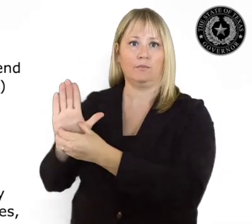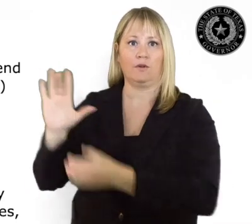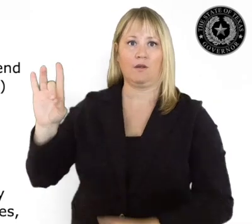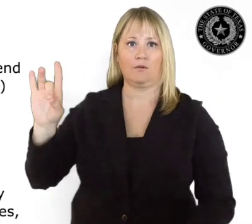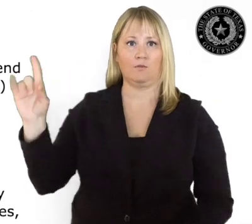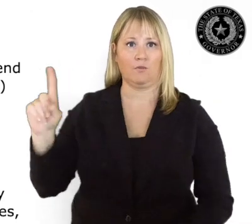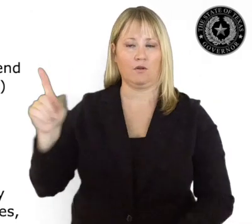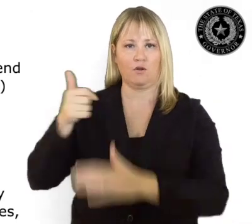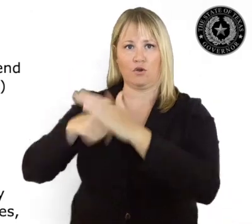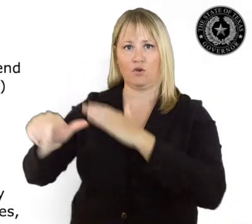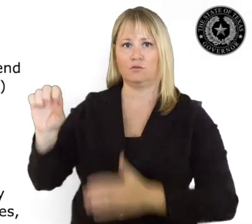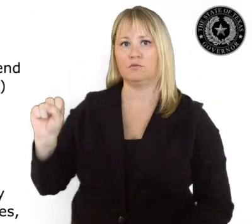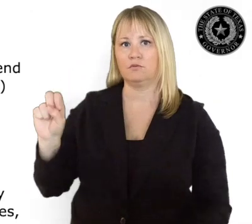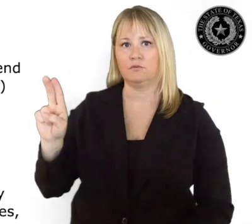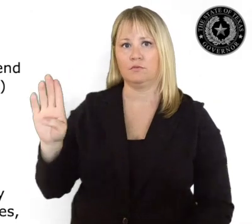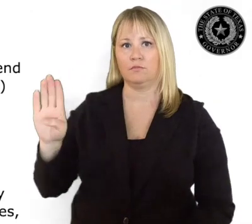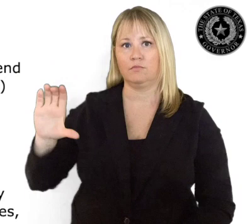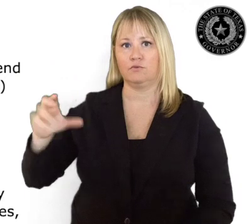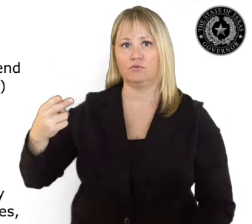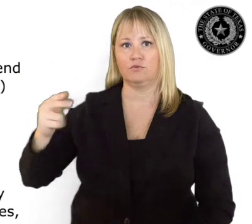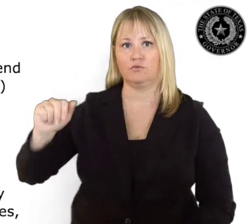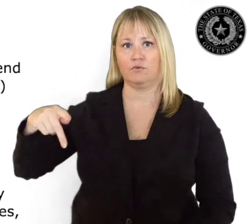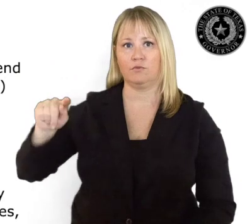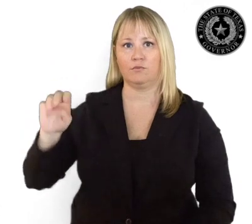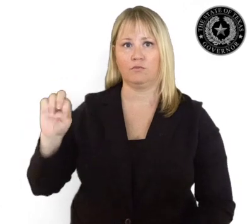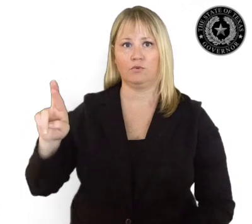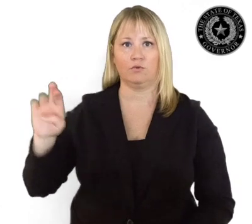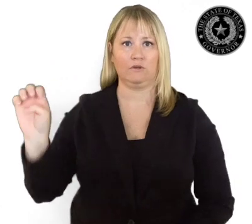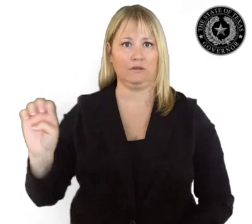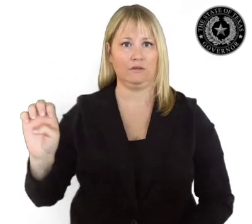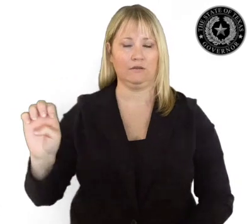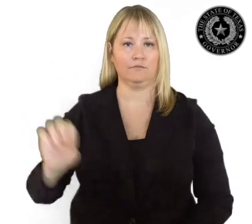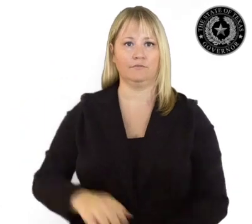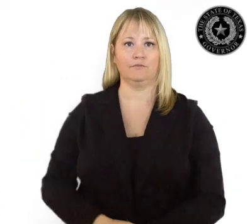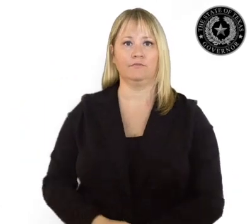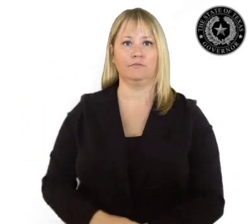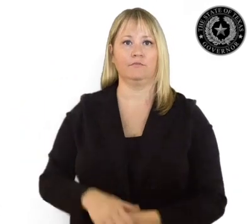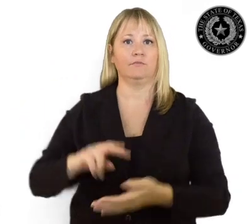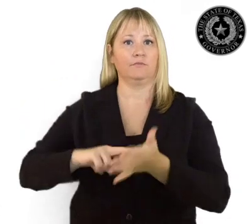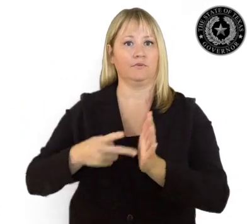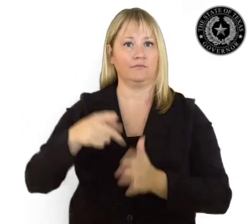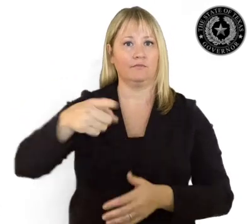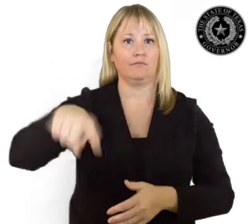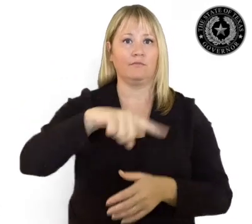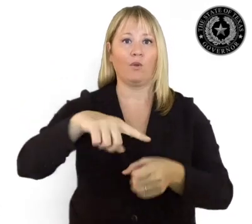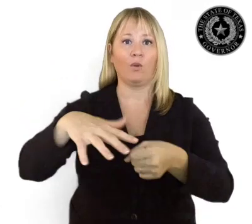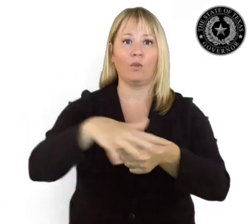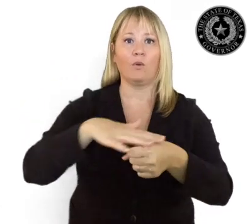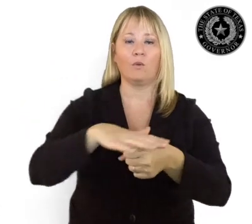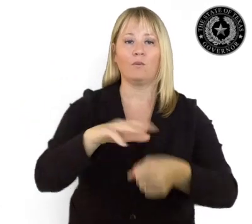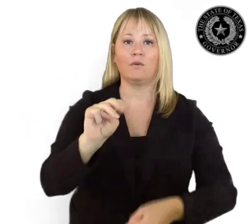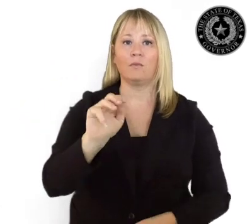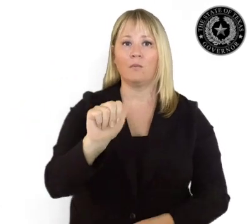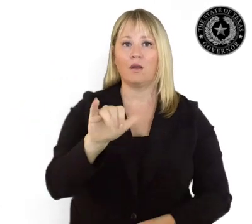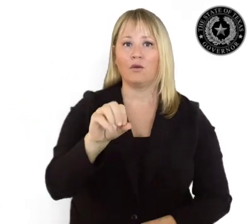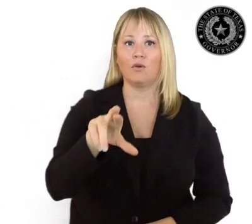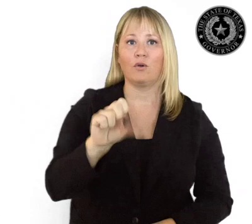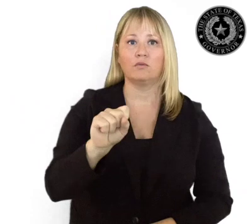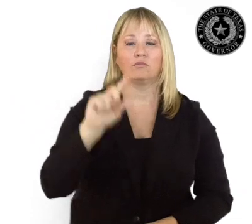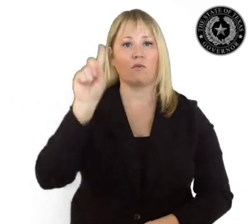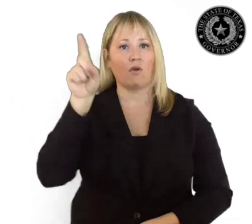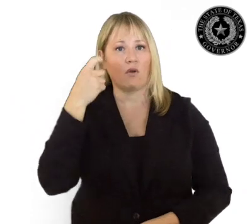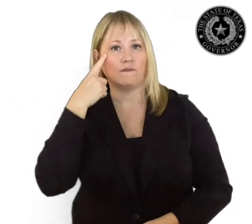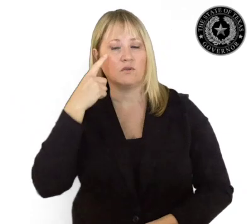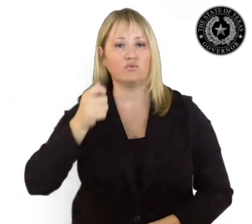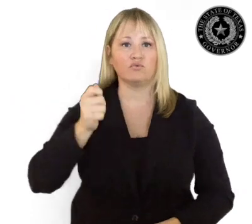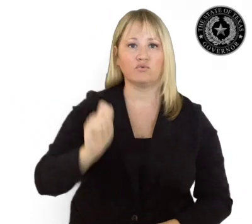Health and Safety Code, and any other relevant statutes, to the extent necessary to ensure that local officials do not impose restrictions